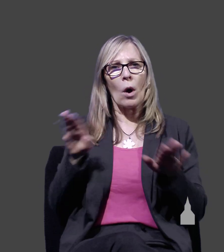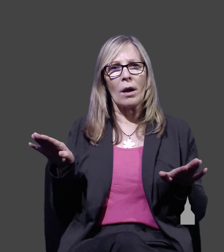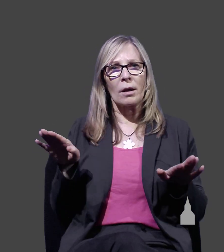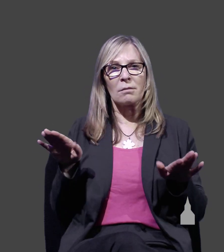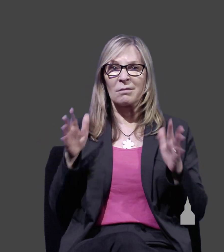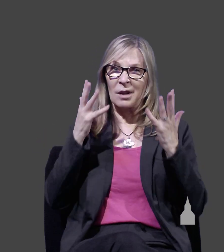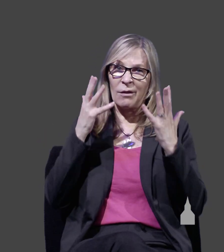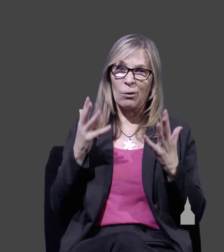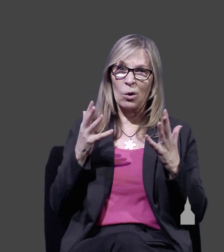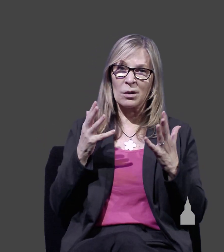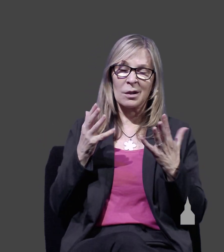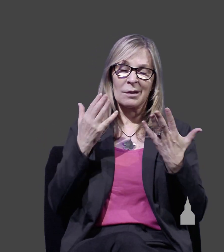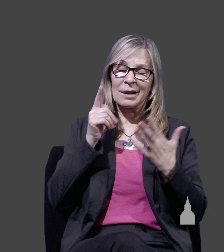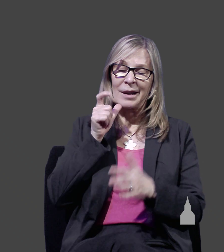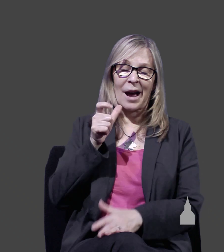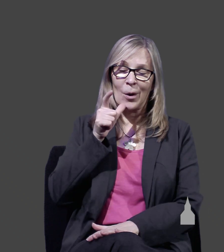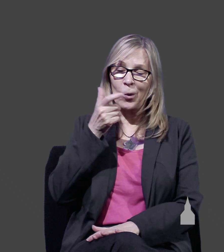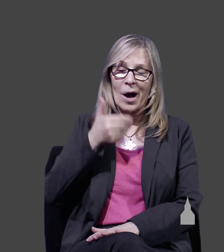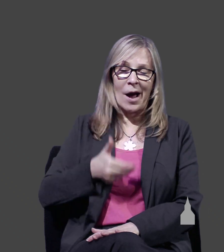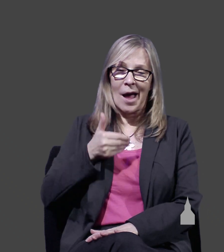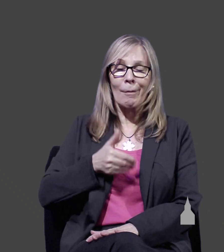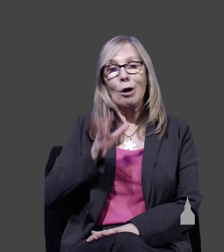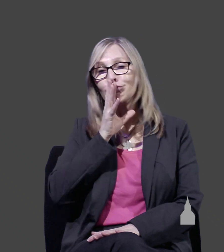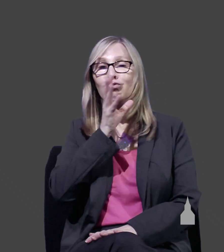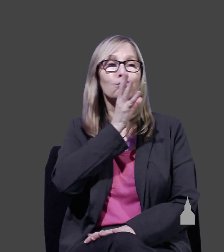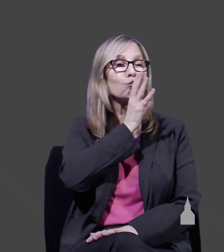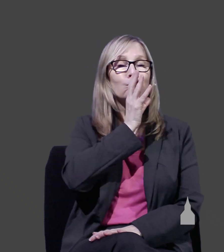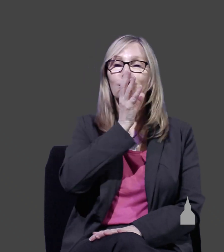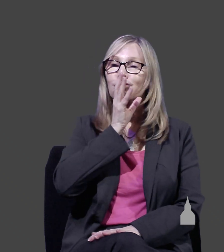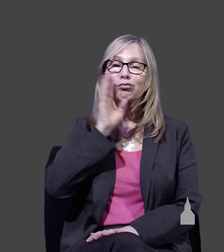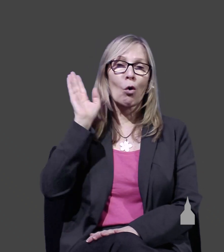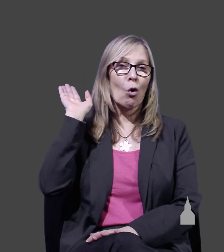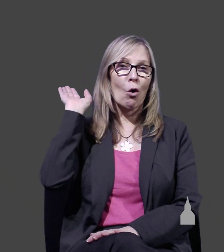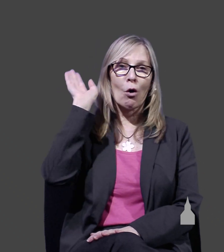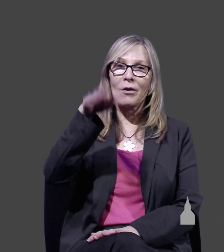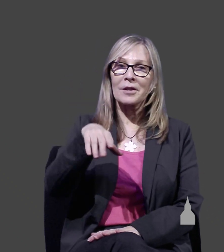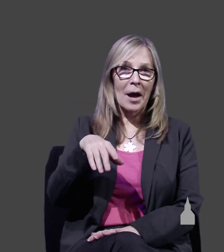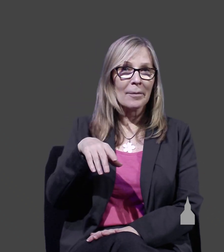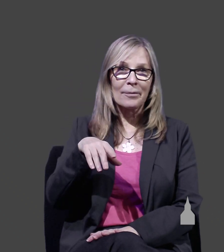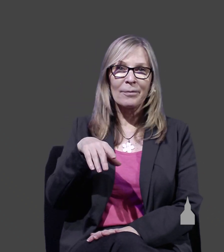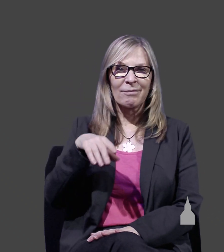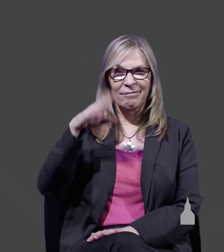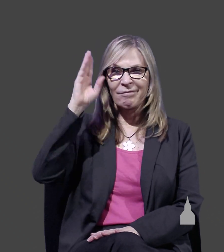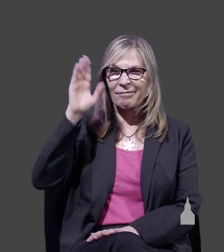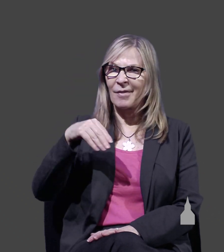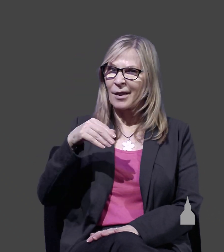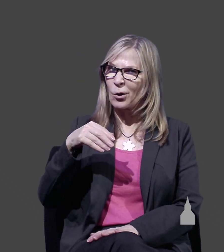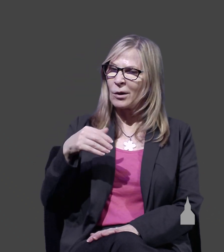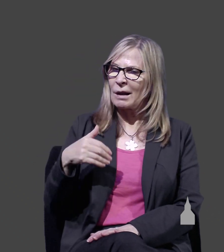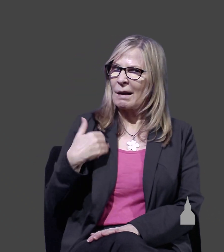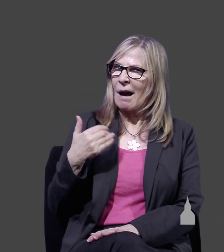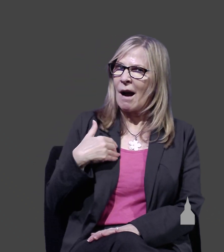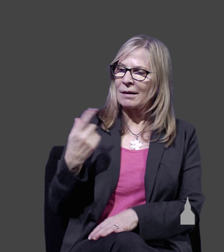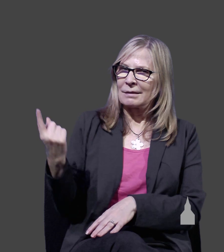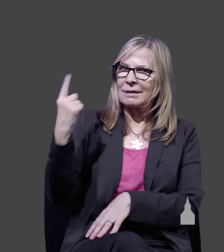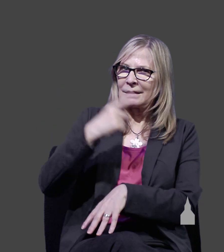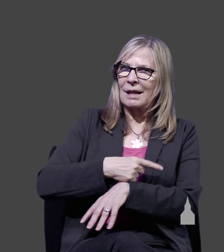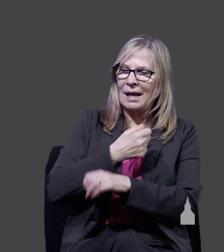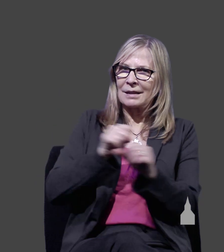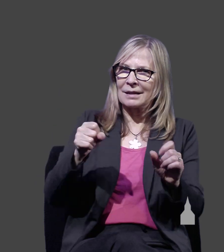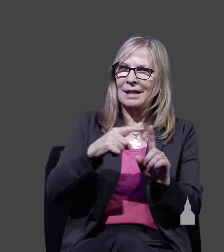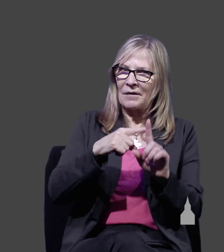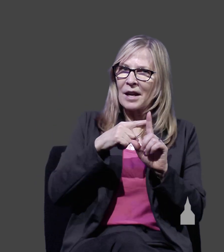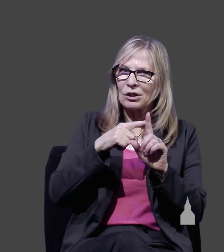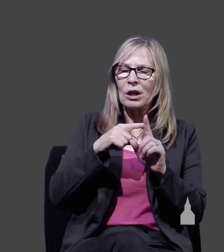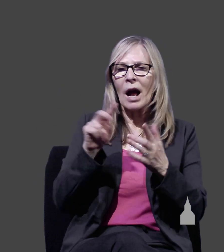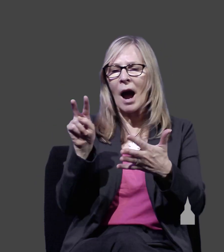Unfortunately, that's not who I am. I talk all the time. And I knew from my earliest days of salvation, as I